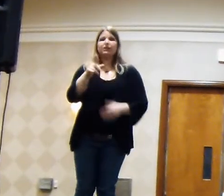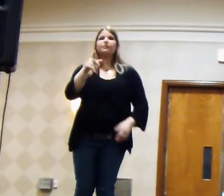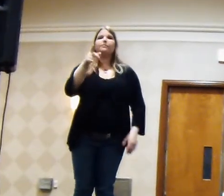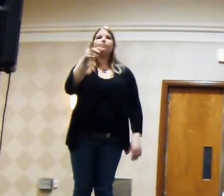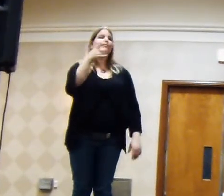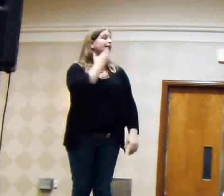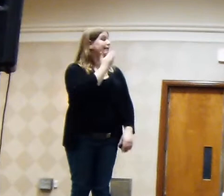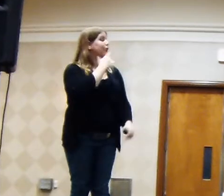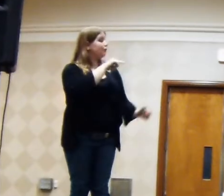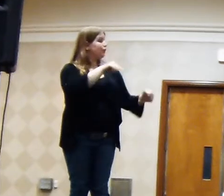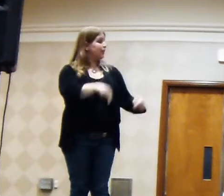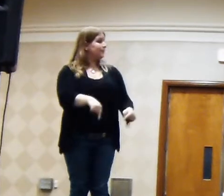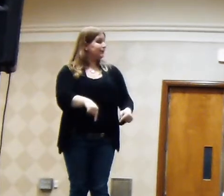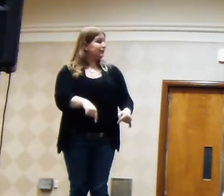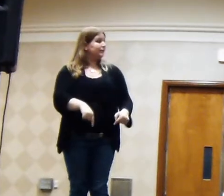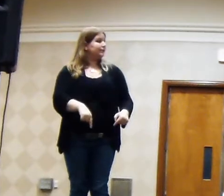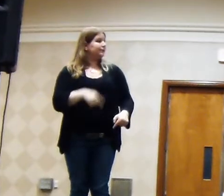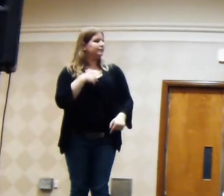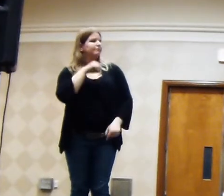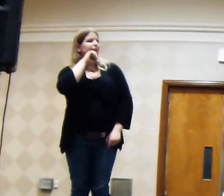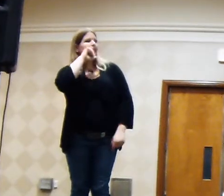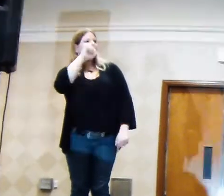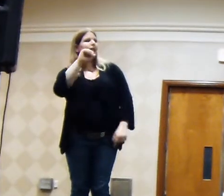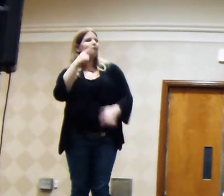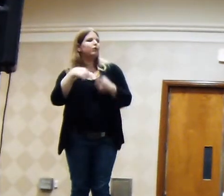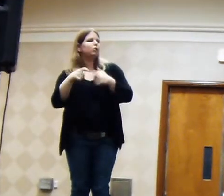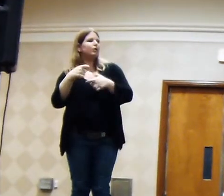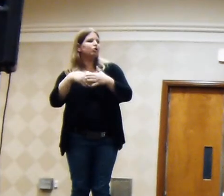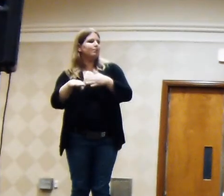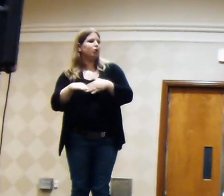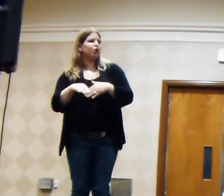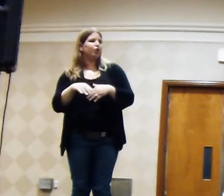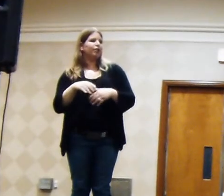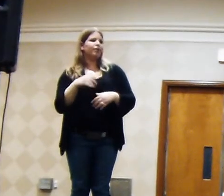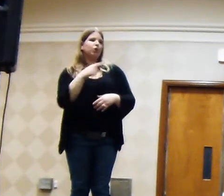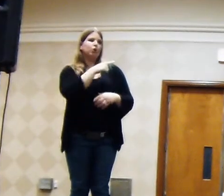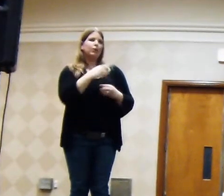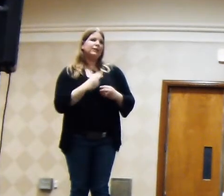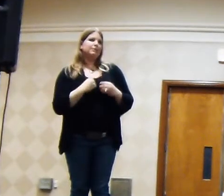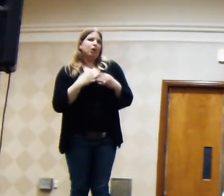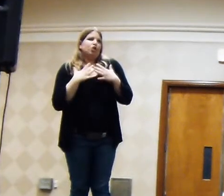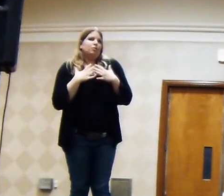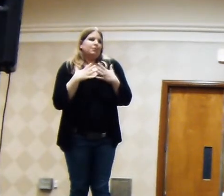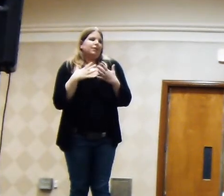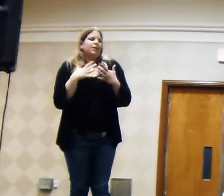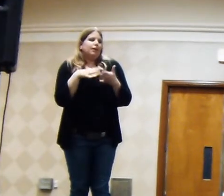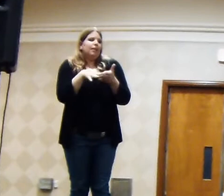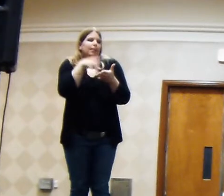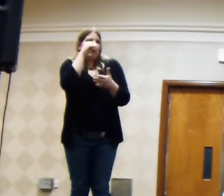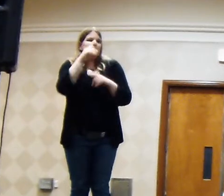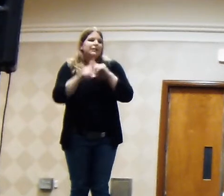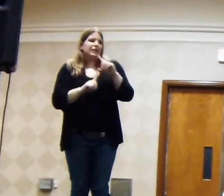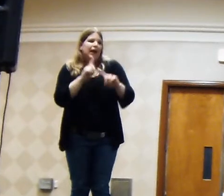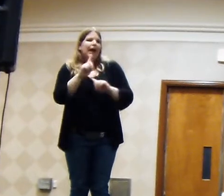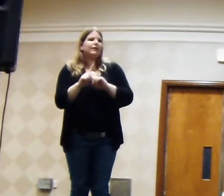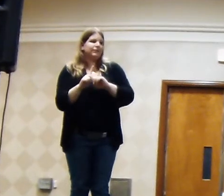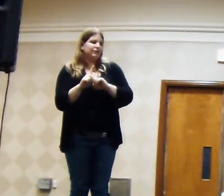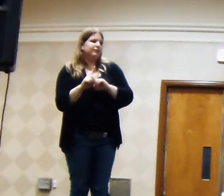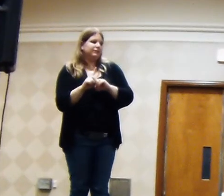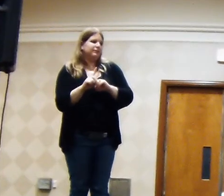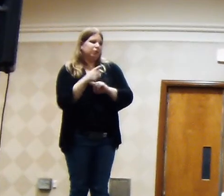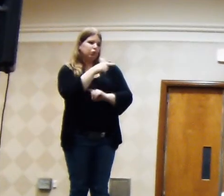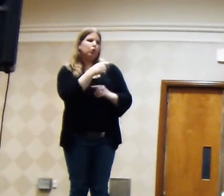For coming out, first of all, and I love your show, Switched at Birth. Thank you. You guys inspired me actually to learn to sign, actually, yourself.